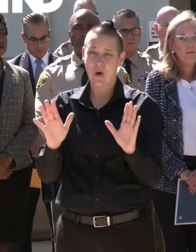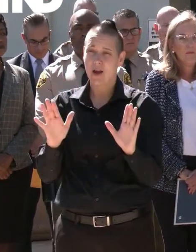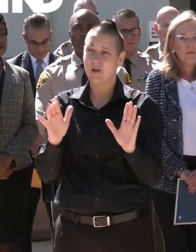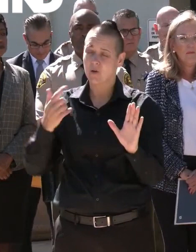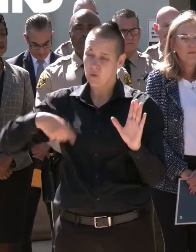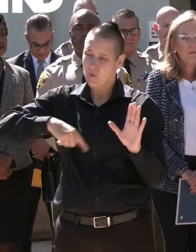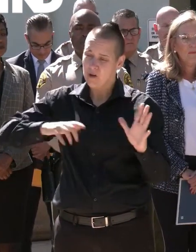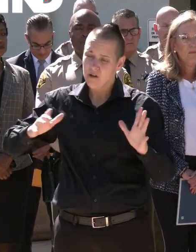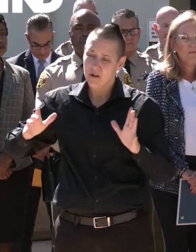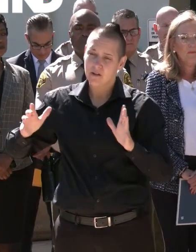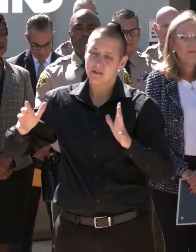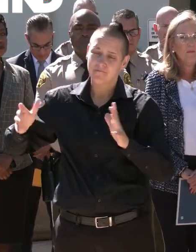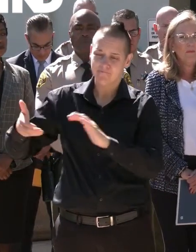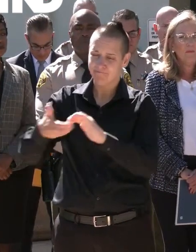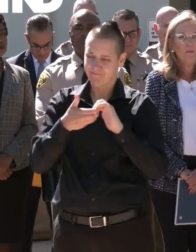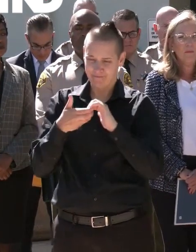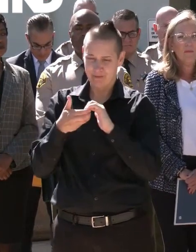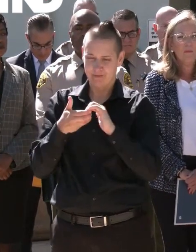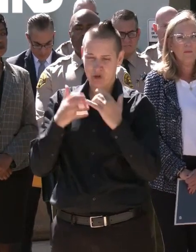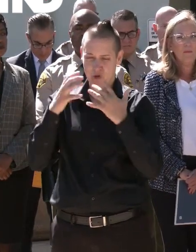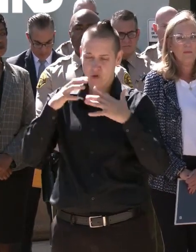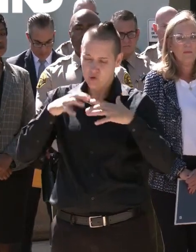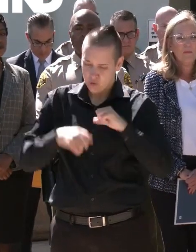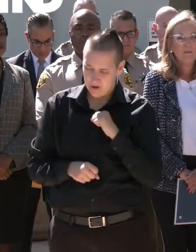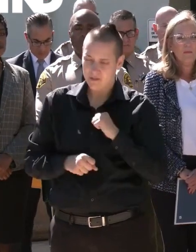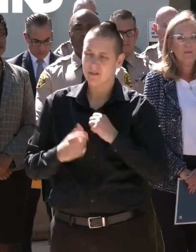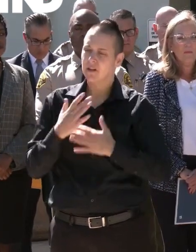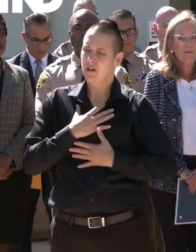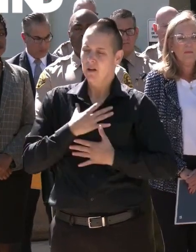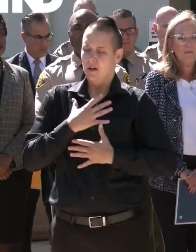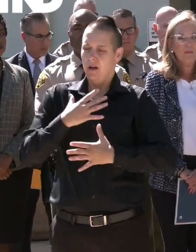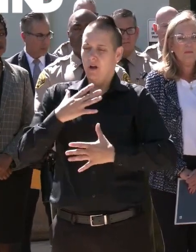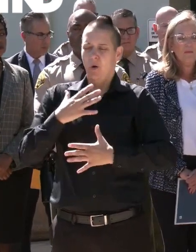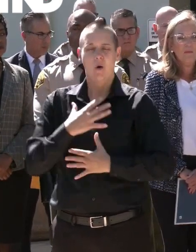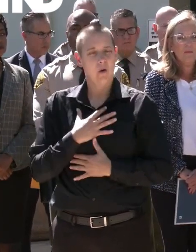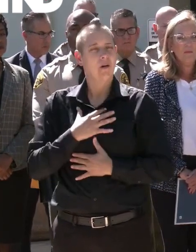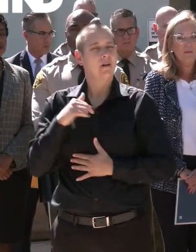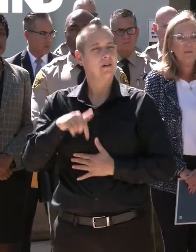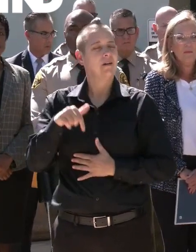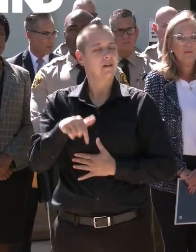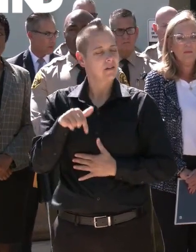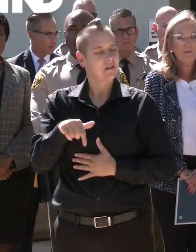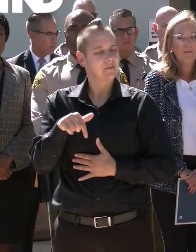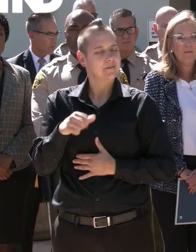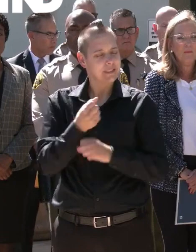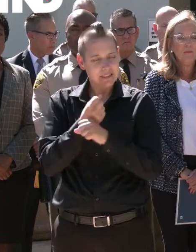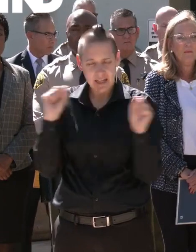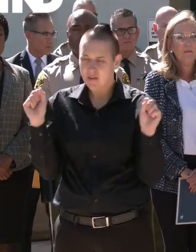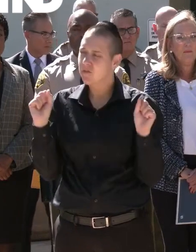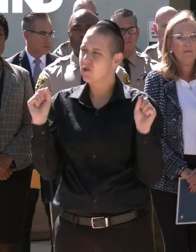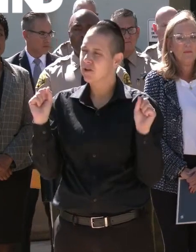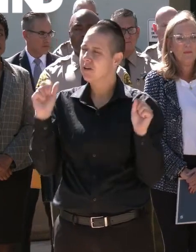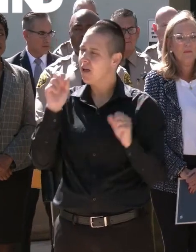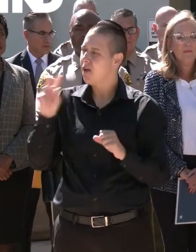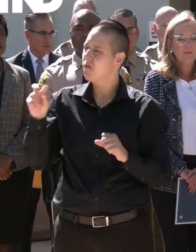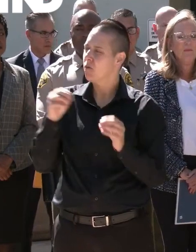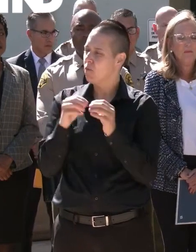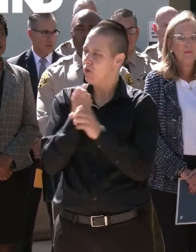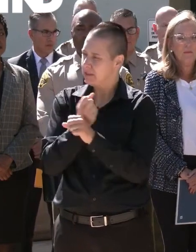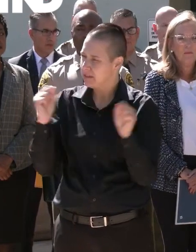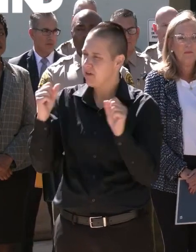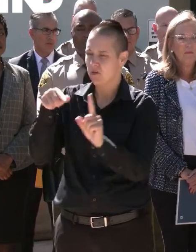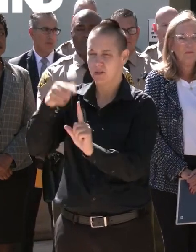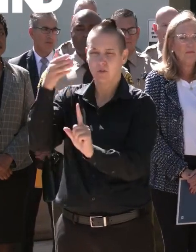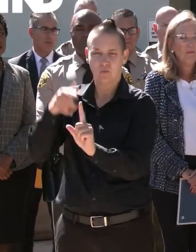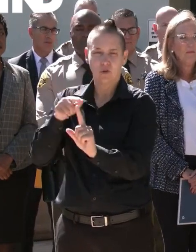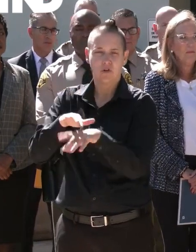can collectively breathe a sigh of relief that our city is safer and the entire Antelope Valley is safer now